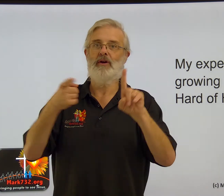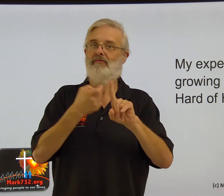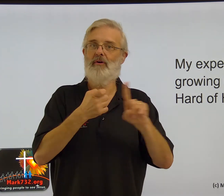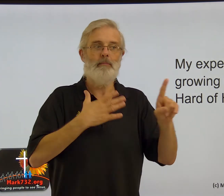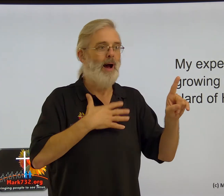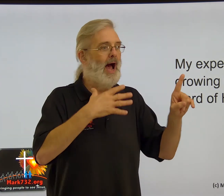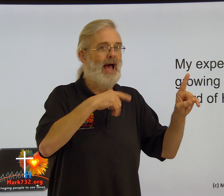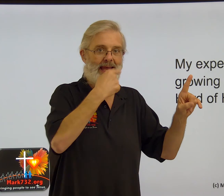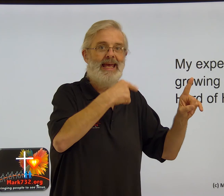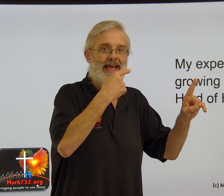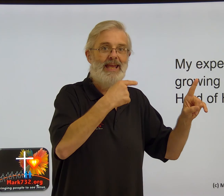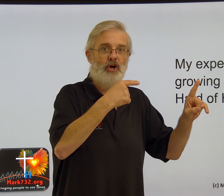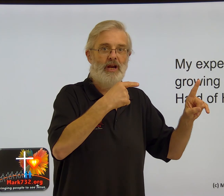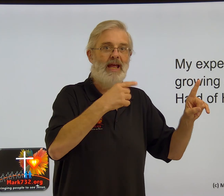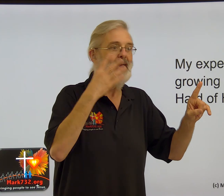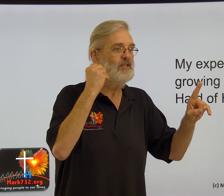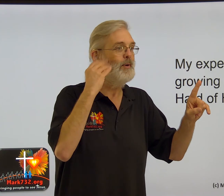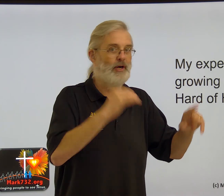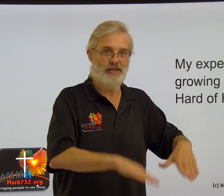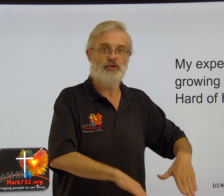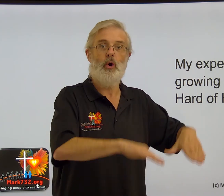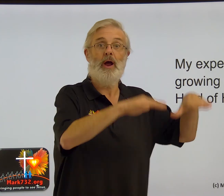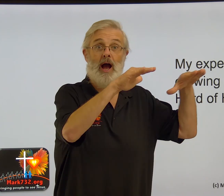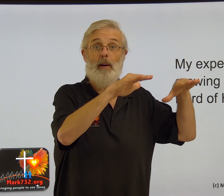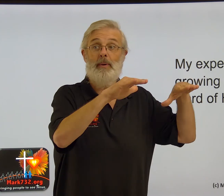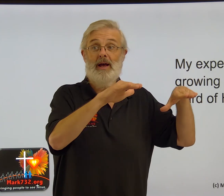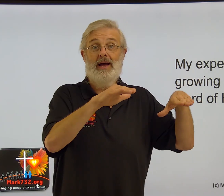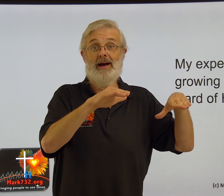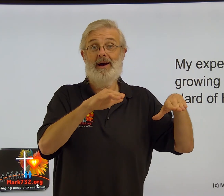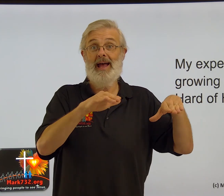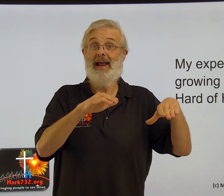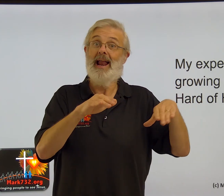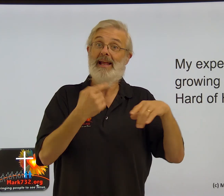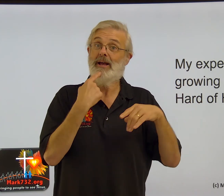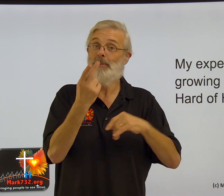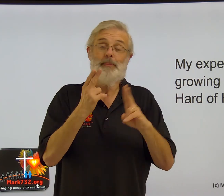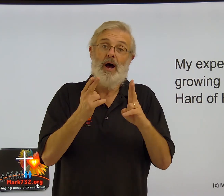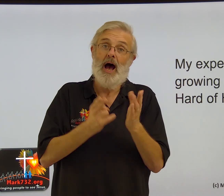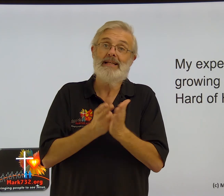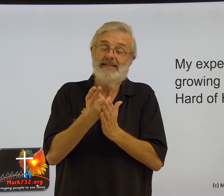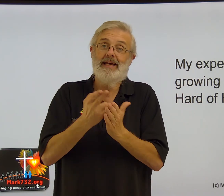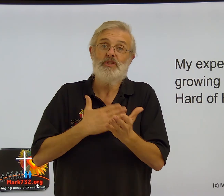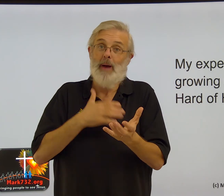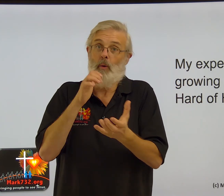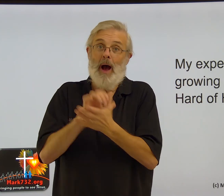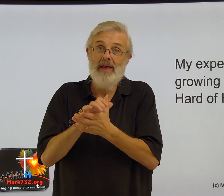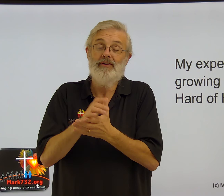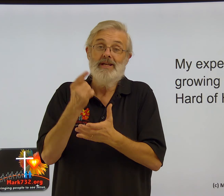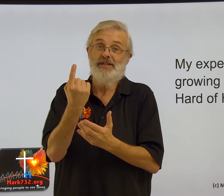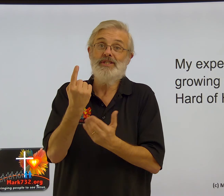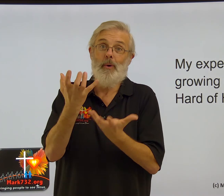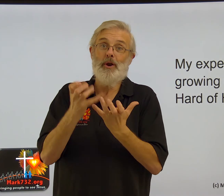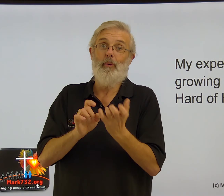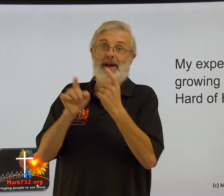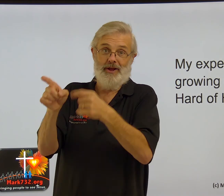from my hearing experience growing up. And I tell people honestly, as my wife, she's the one who wanted to go the